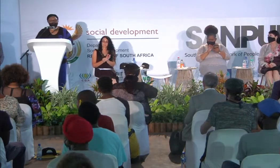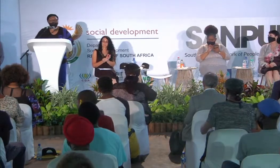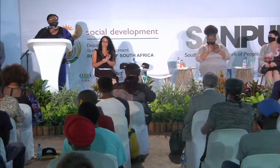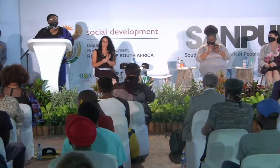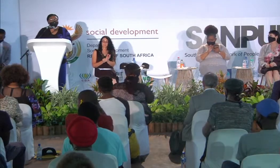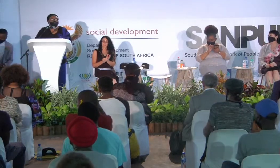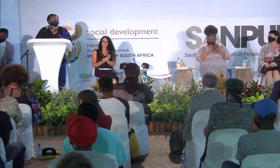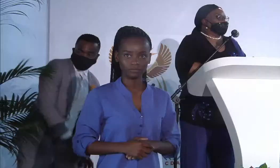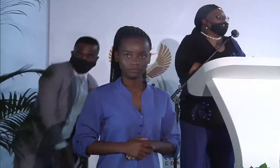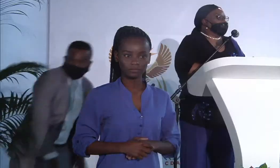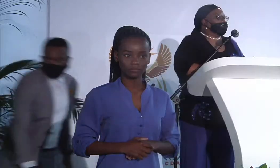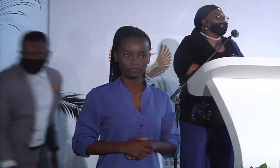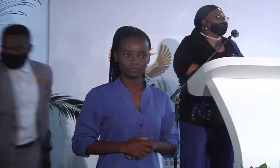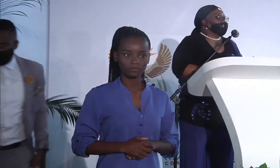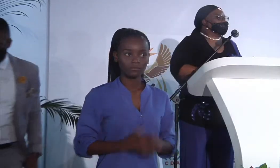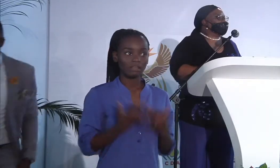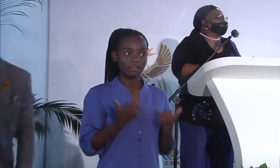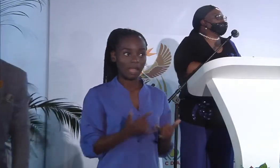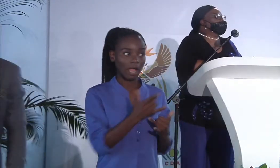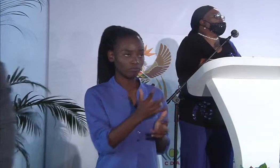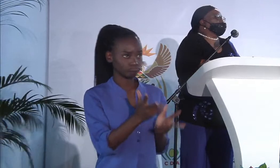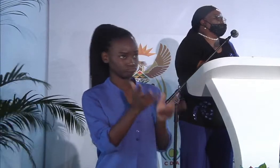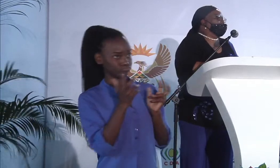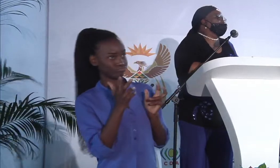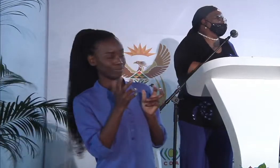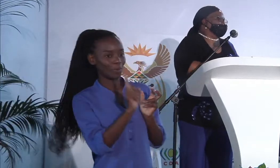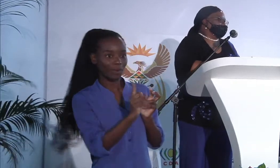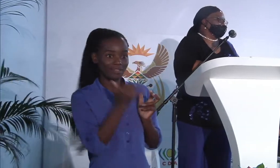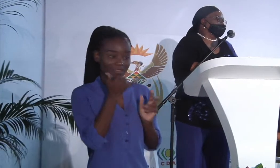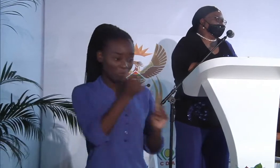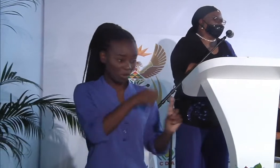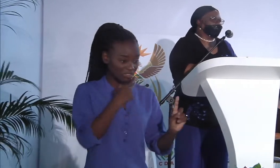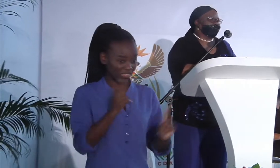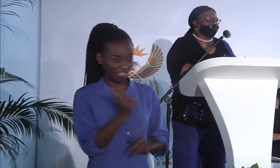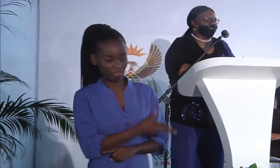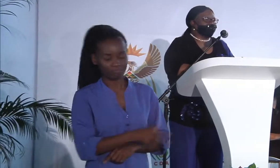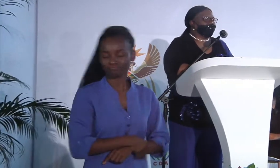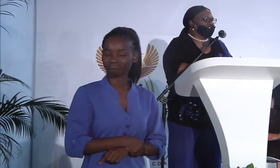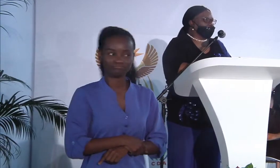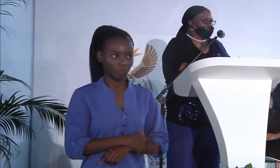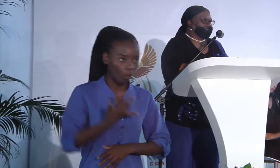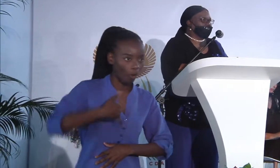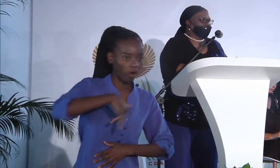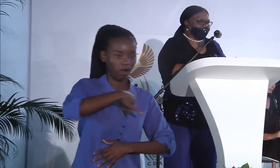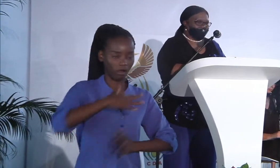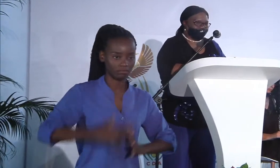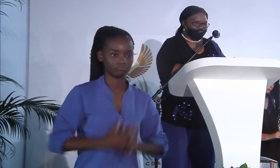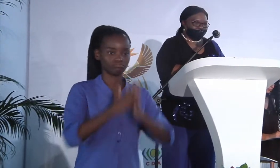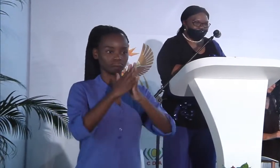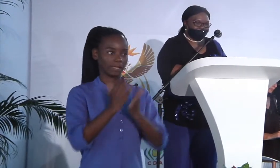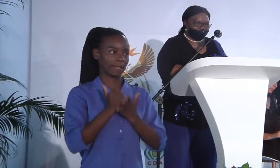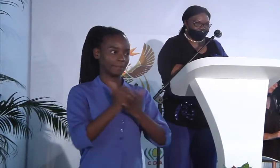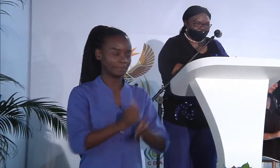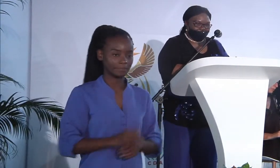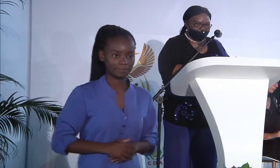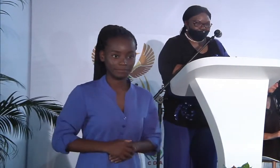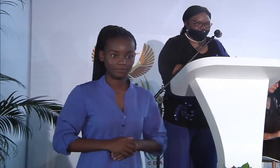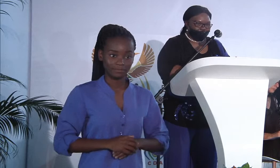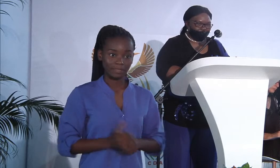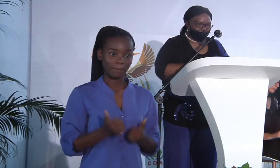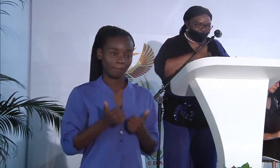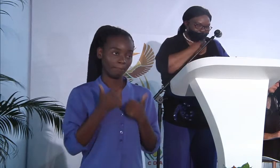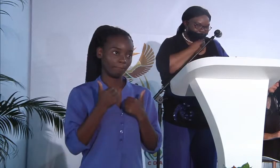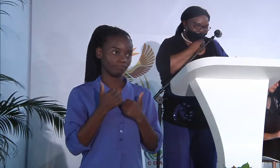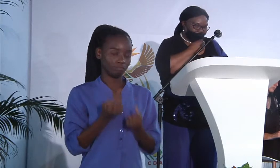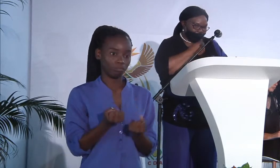The message we are taking is that leave no one behind. That's a powerful message. Thank you